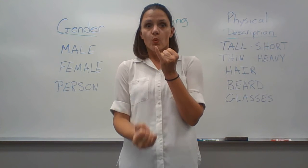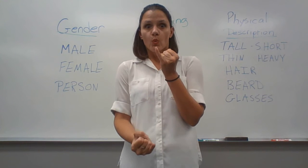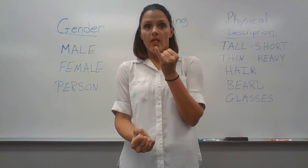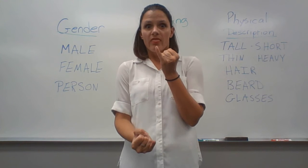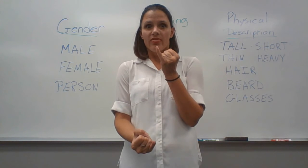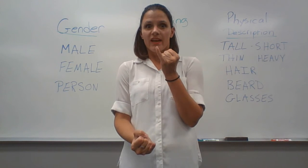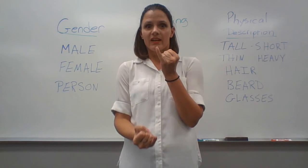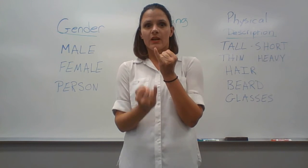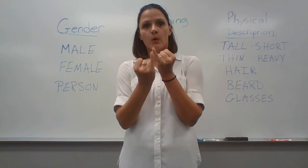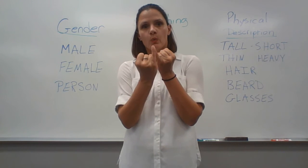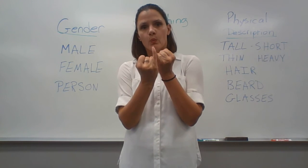Thin.